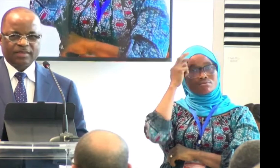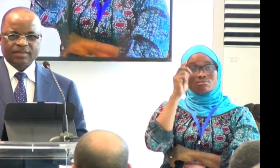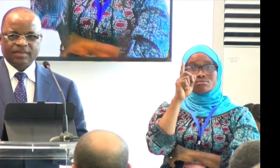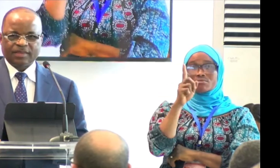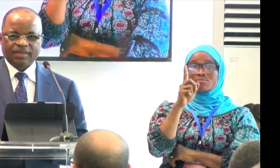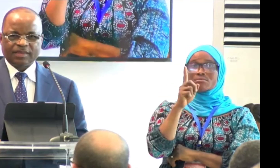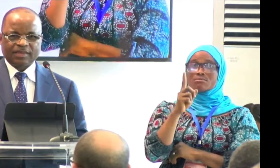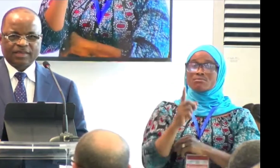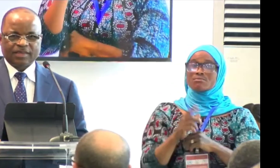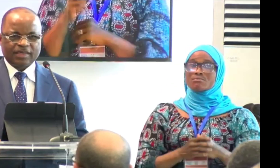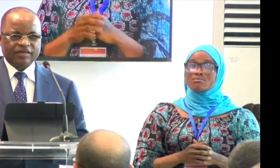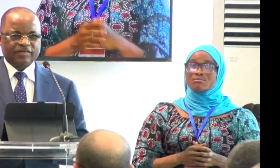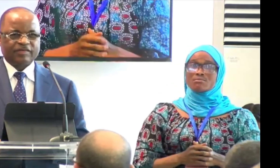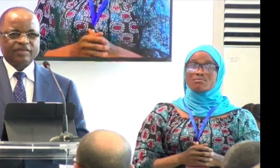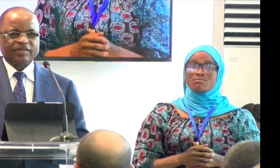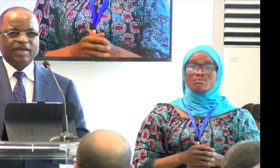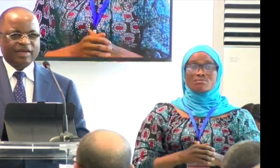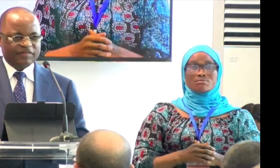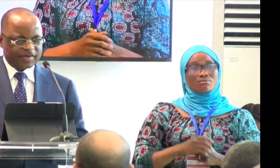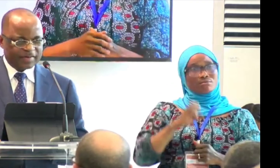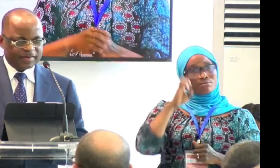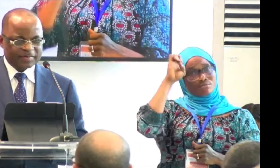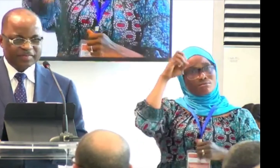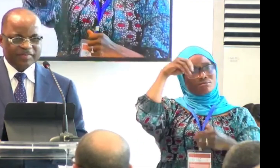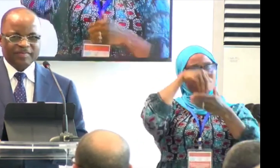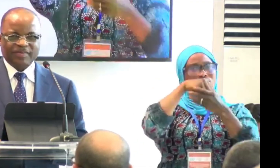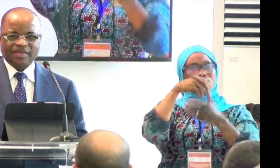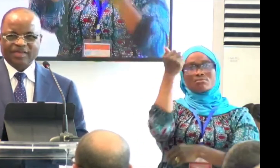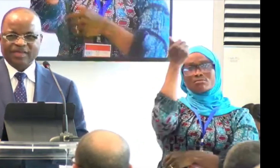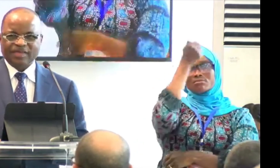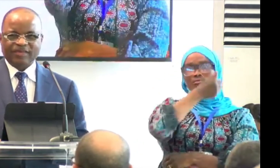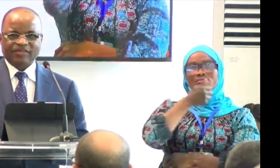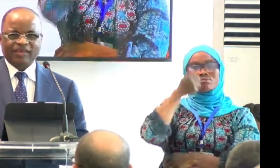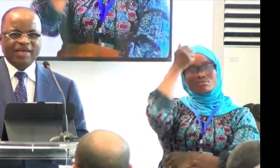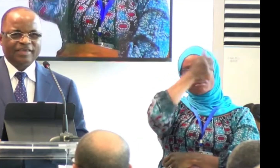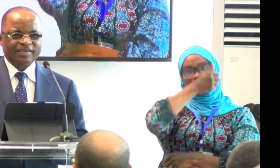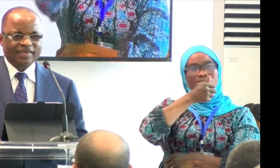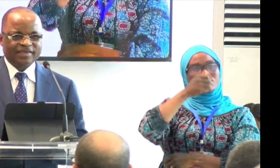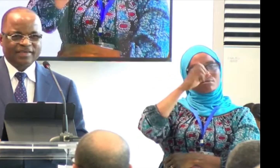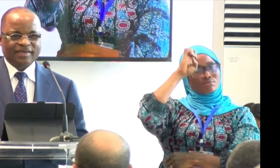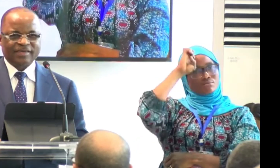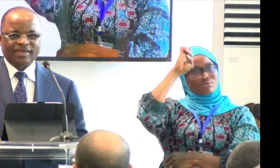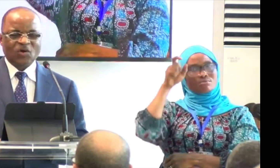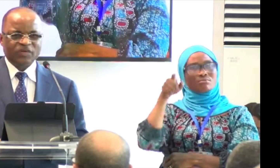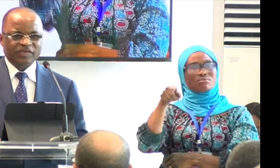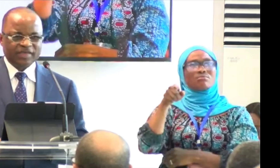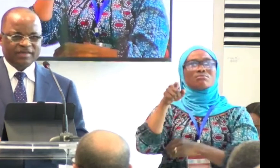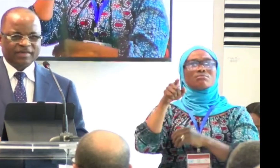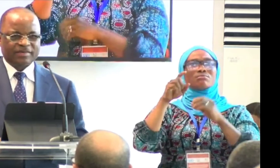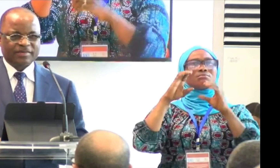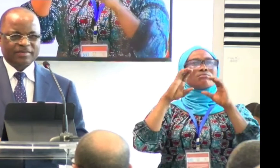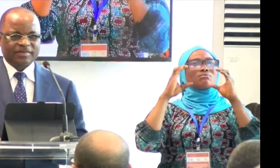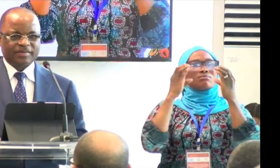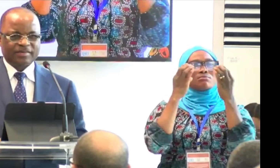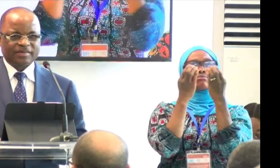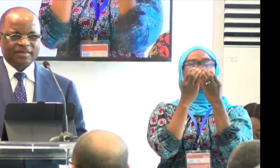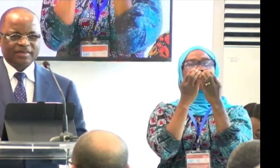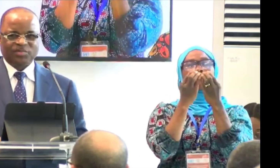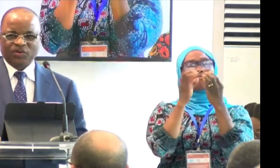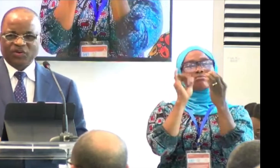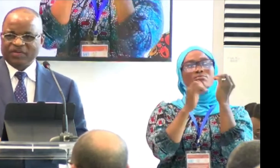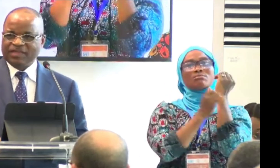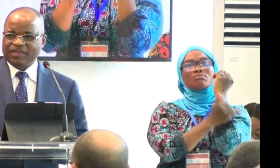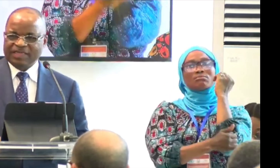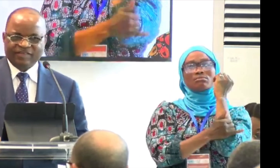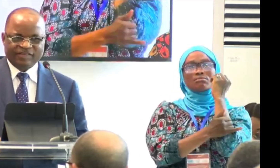One, he is an African. He is the candidate that the continent